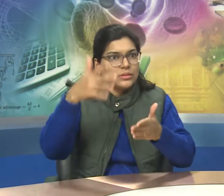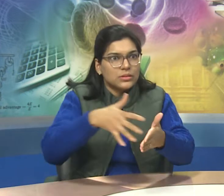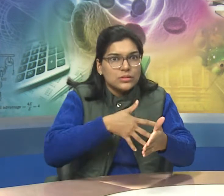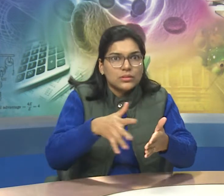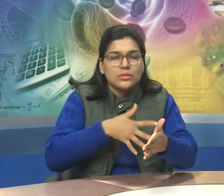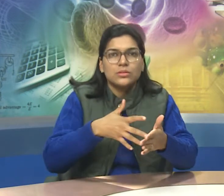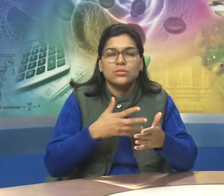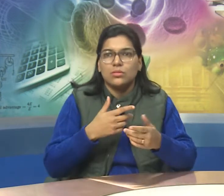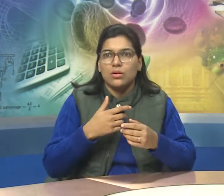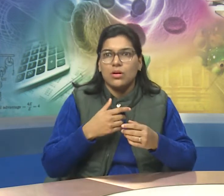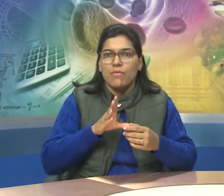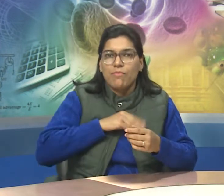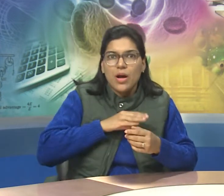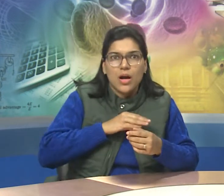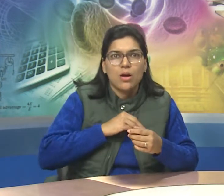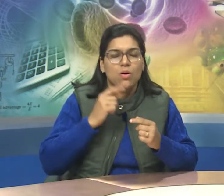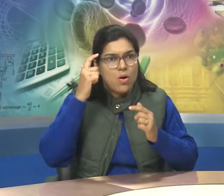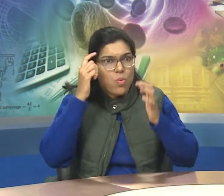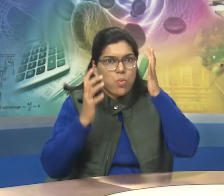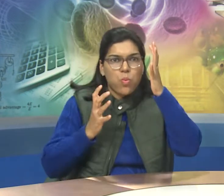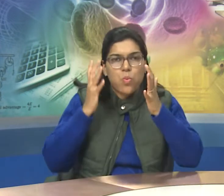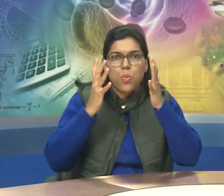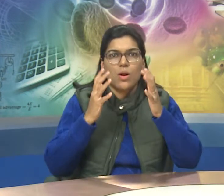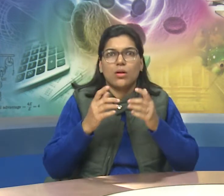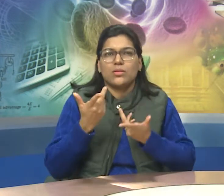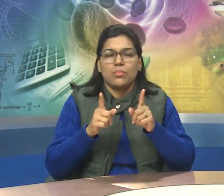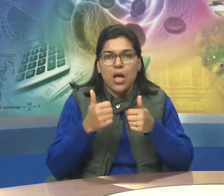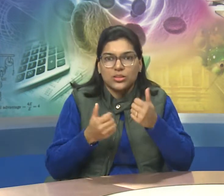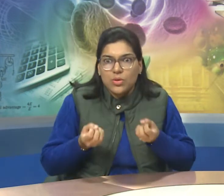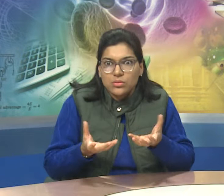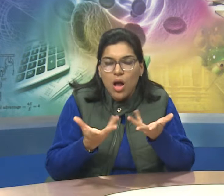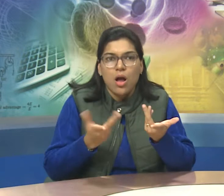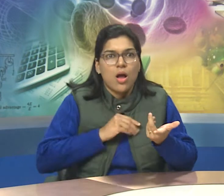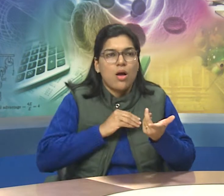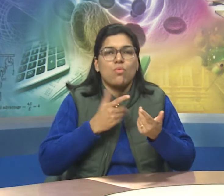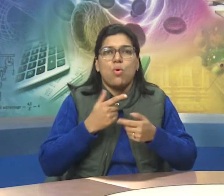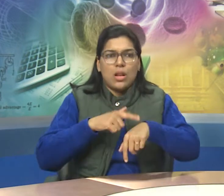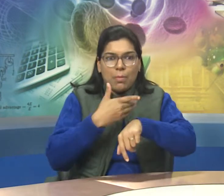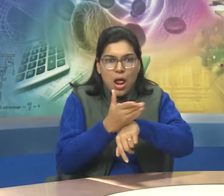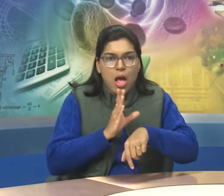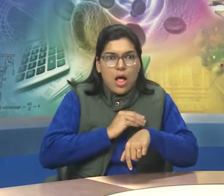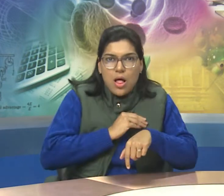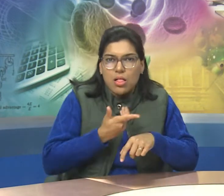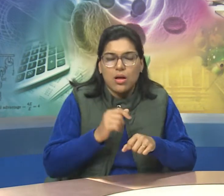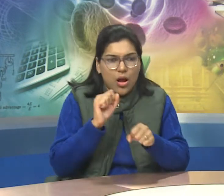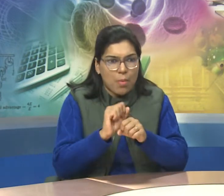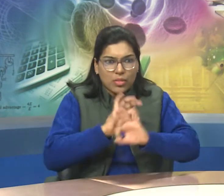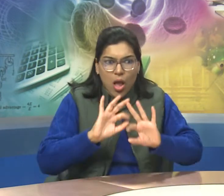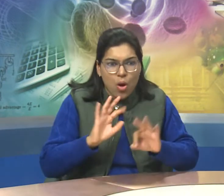Stress is nothing but mental tension or